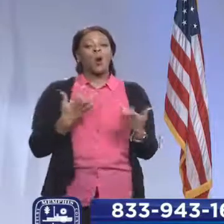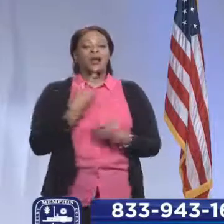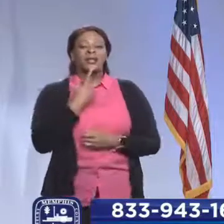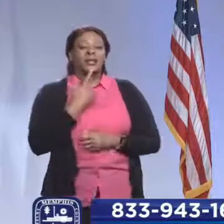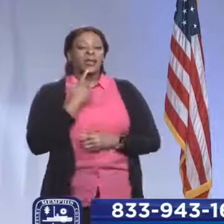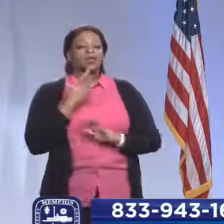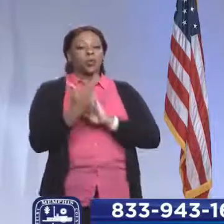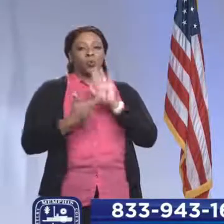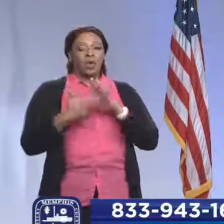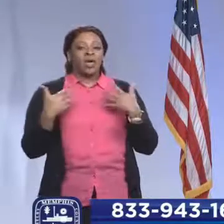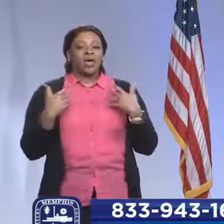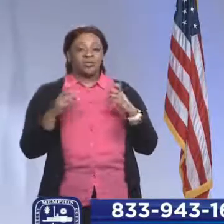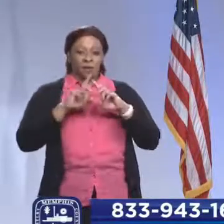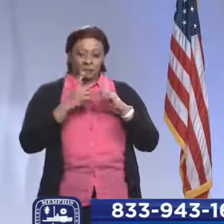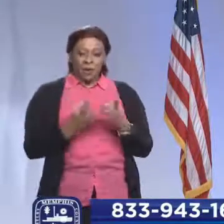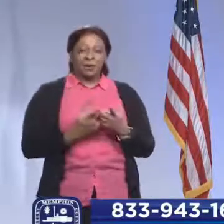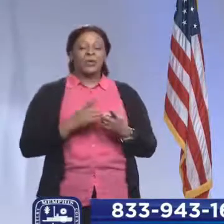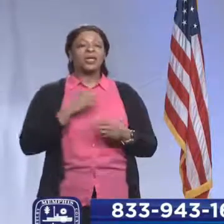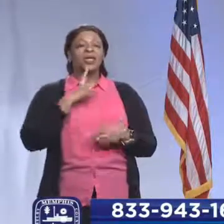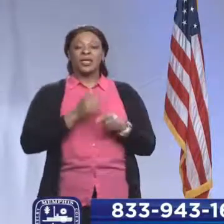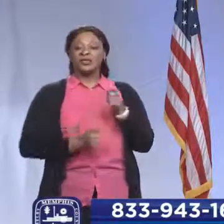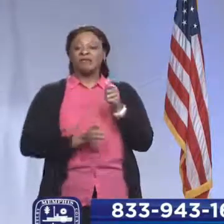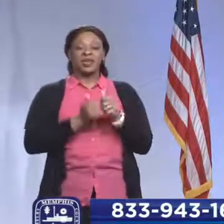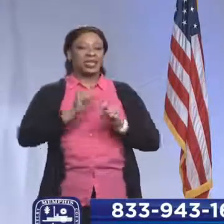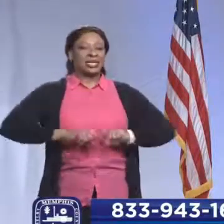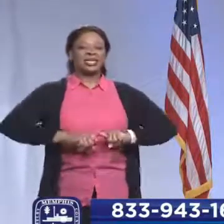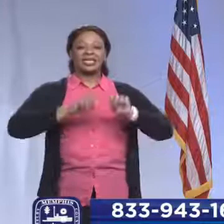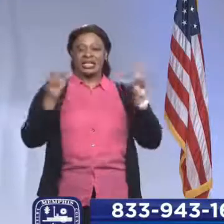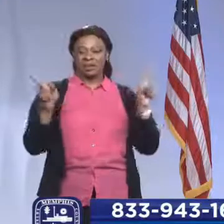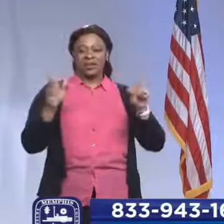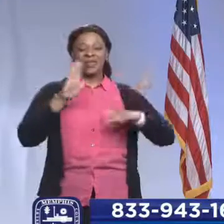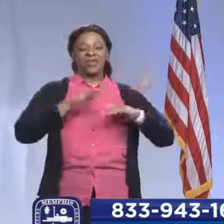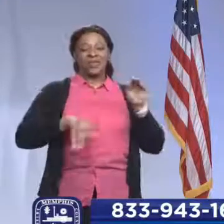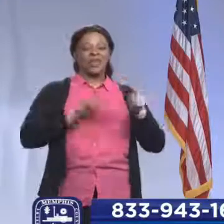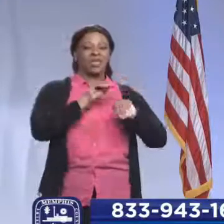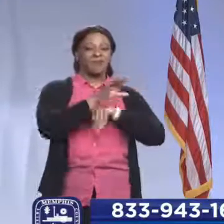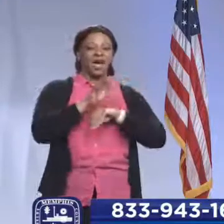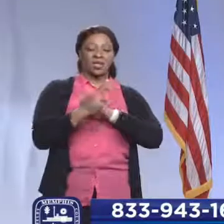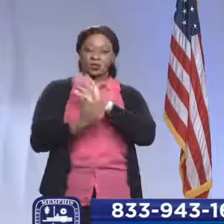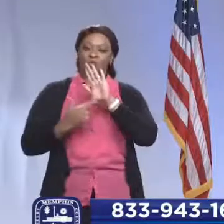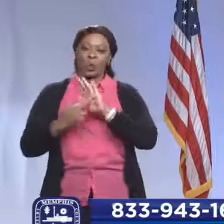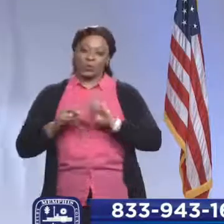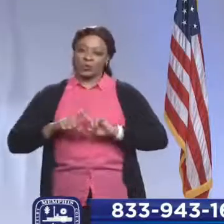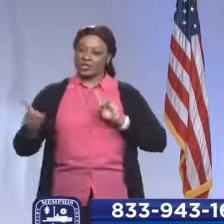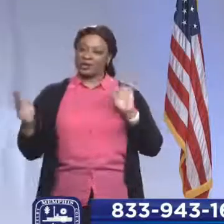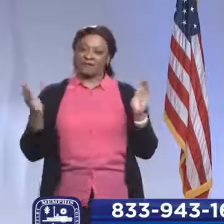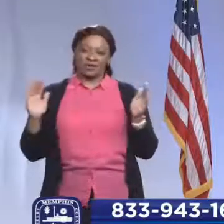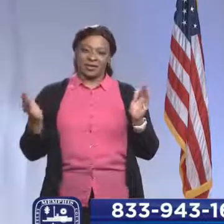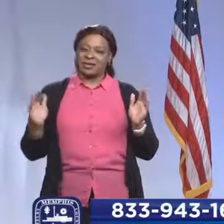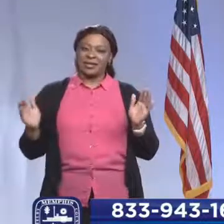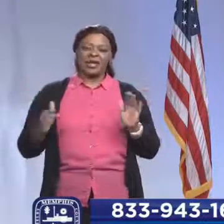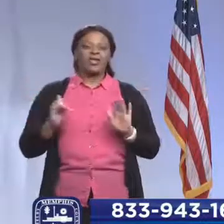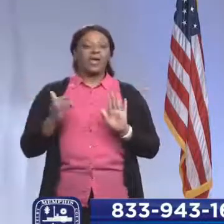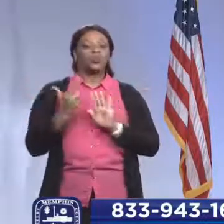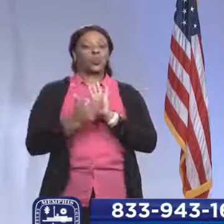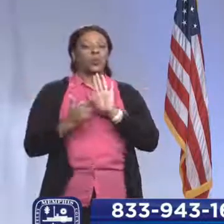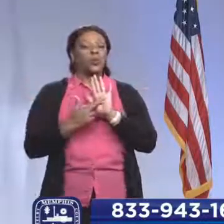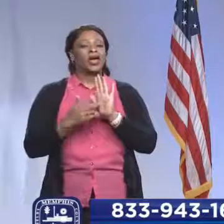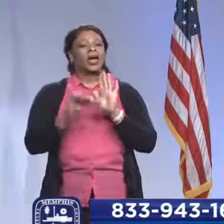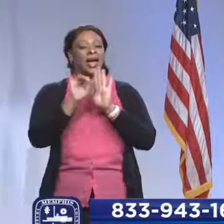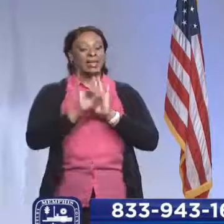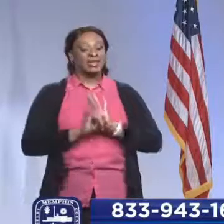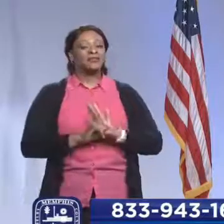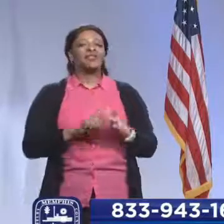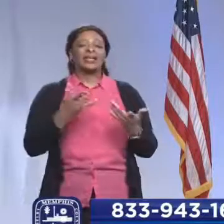that the role of the health department is fundamentally different than some of the advisor roles. And that's a role that's identified